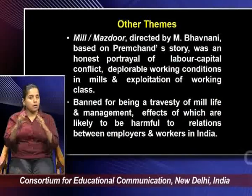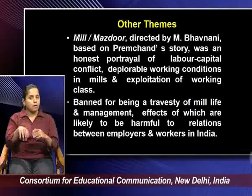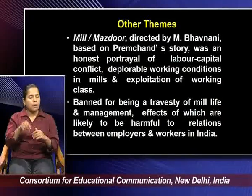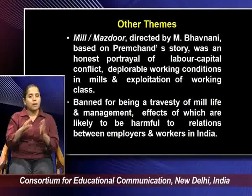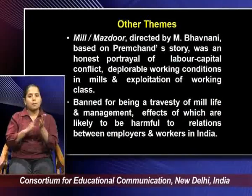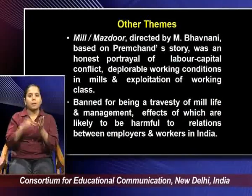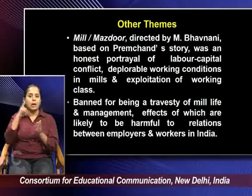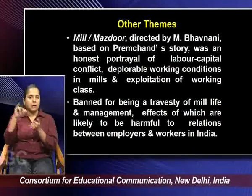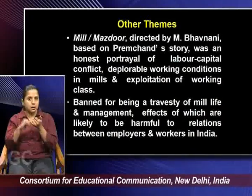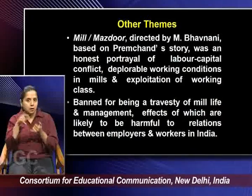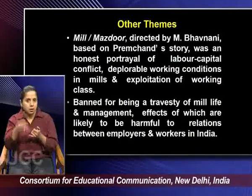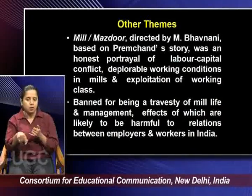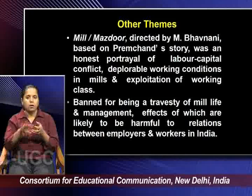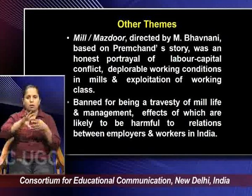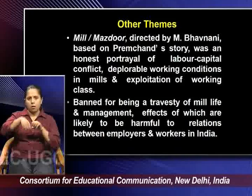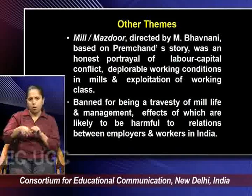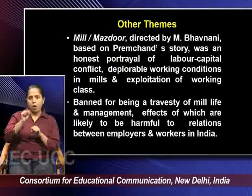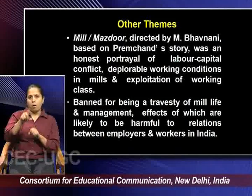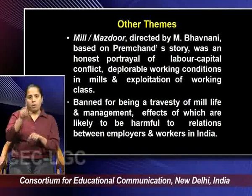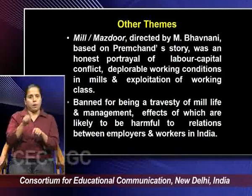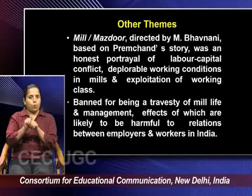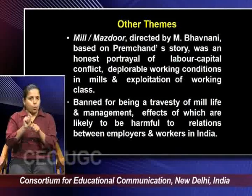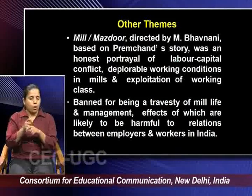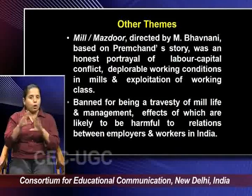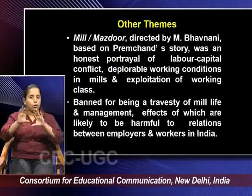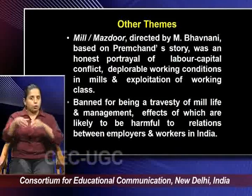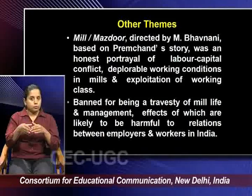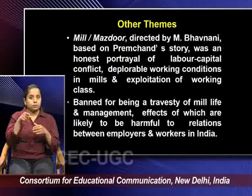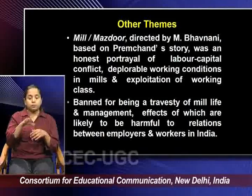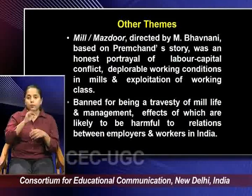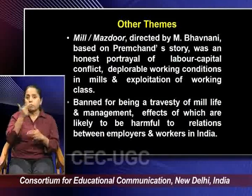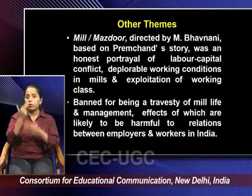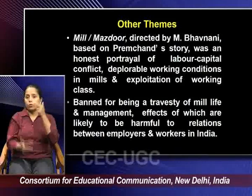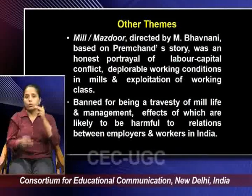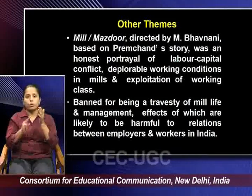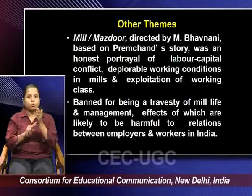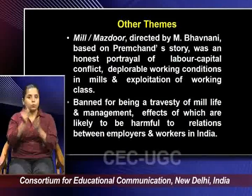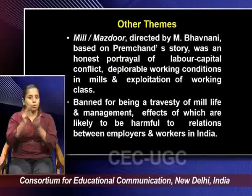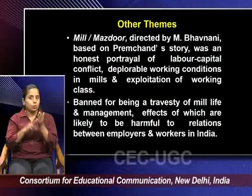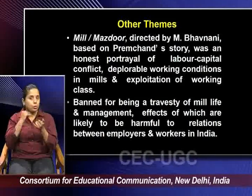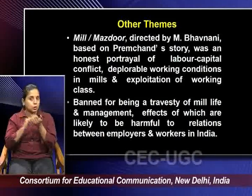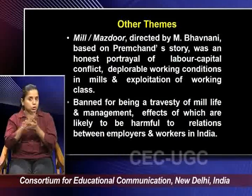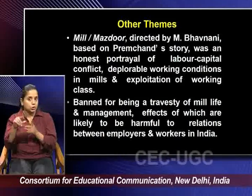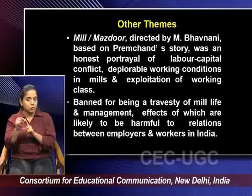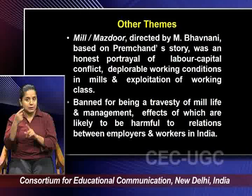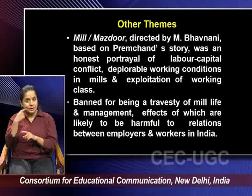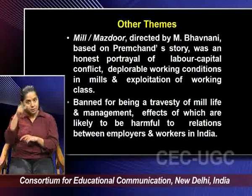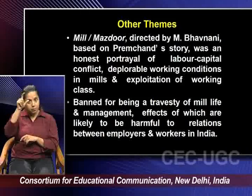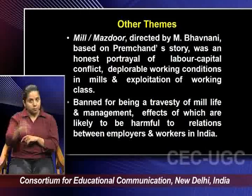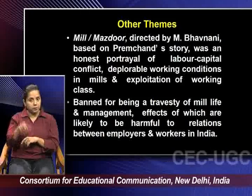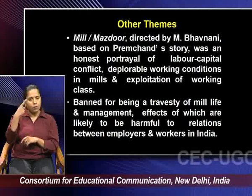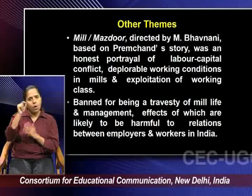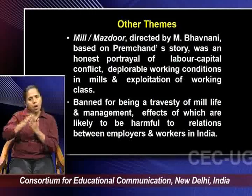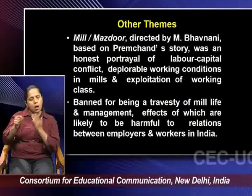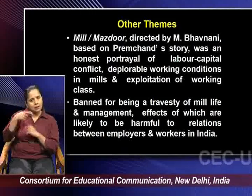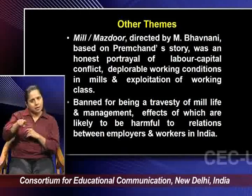and the exploitation of the working class. In this particular story by Munshi Premchand, which was being written by him for this